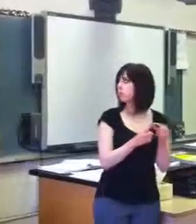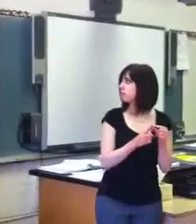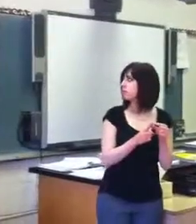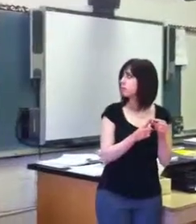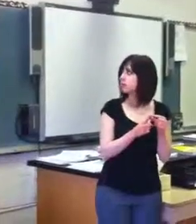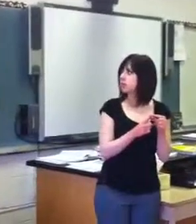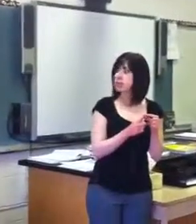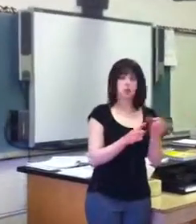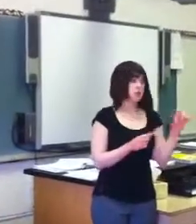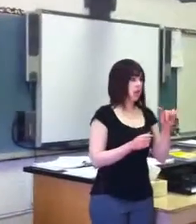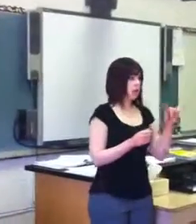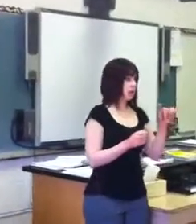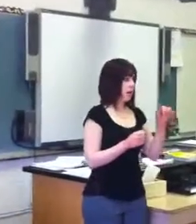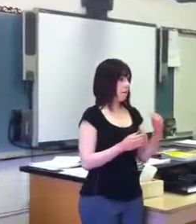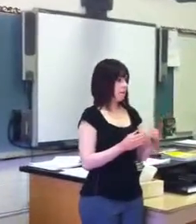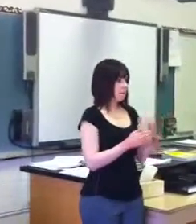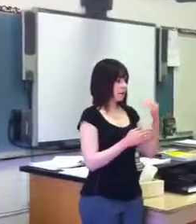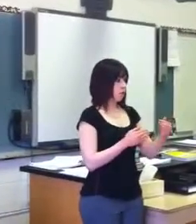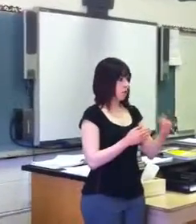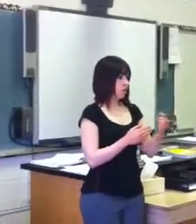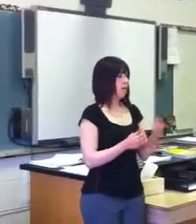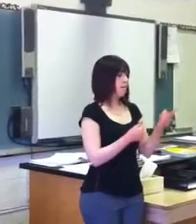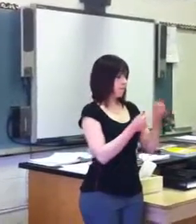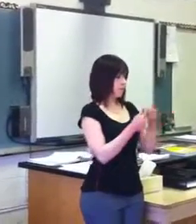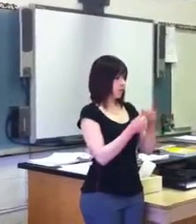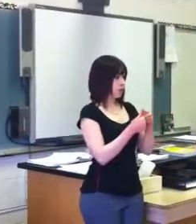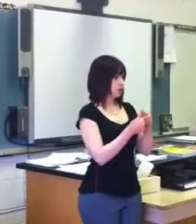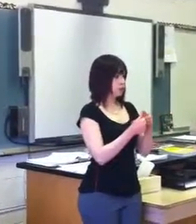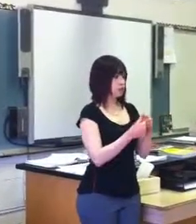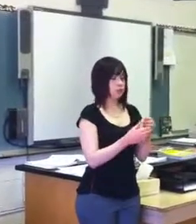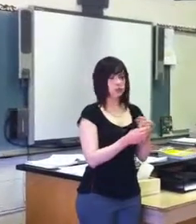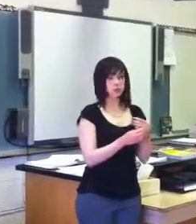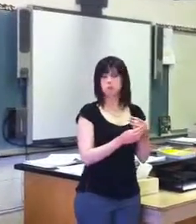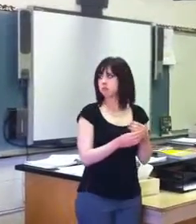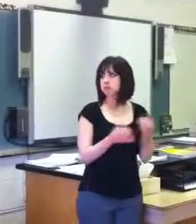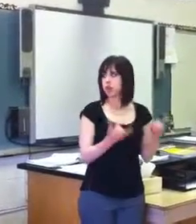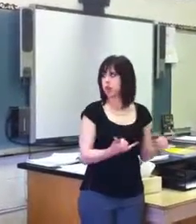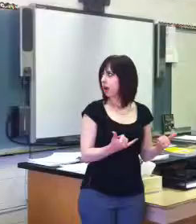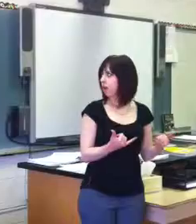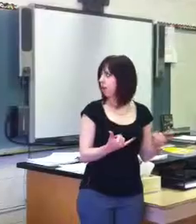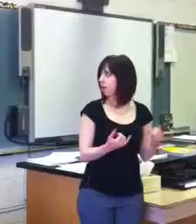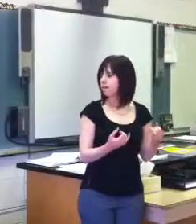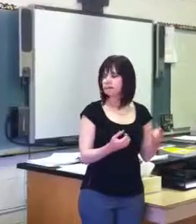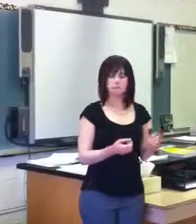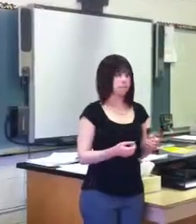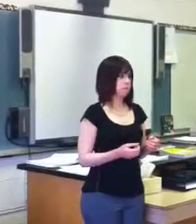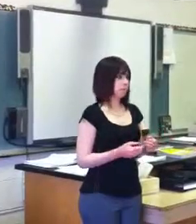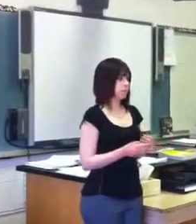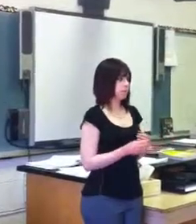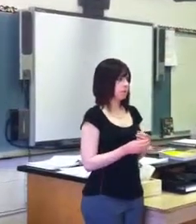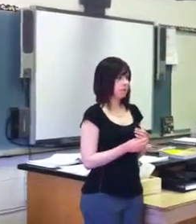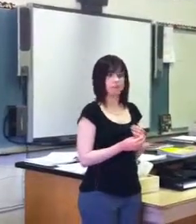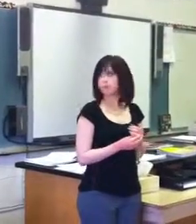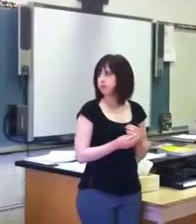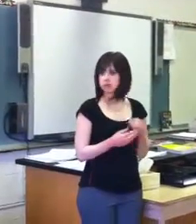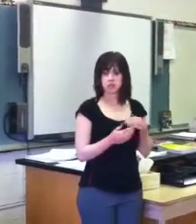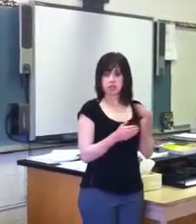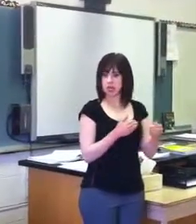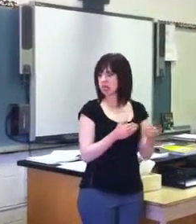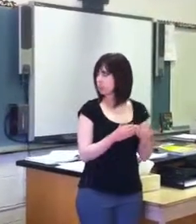such as before, first, already, until, then, now, after, finally, and next. Okay? And I added a few more words